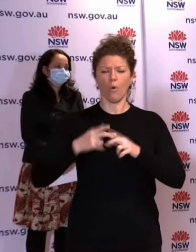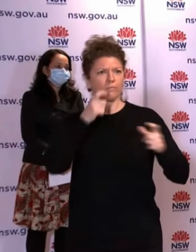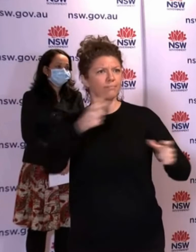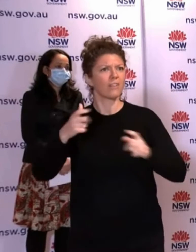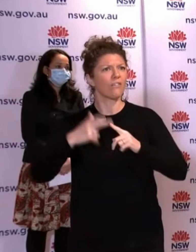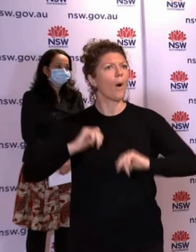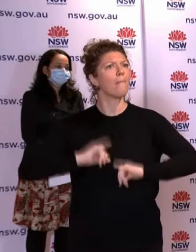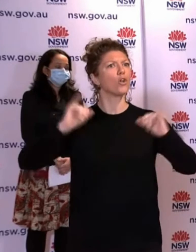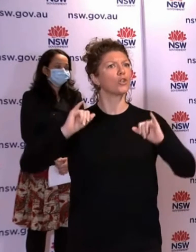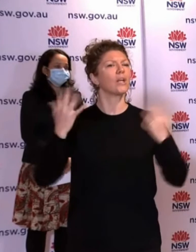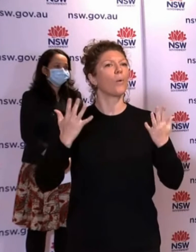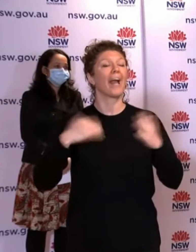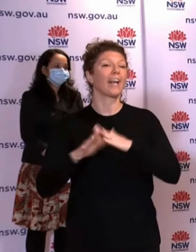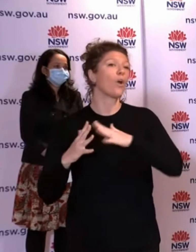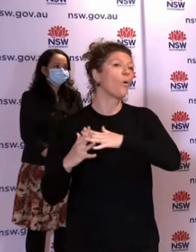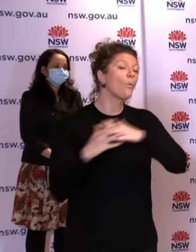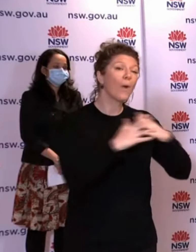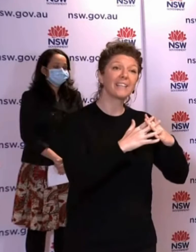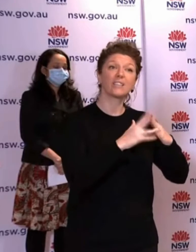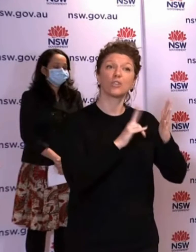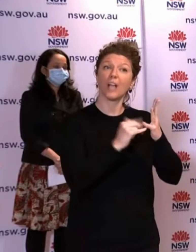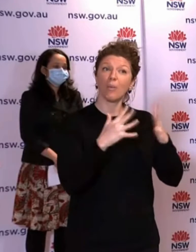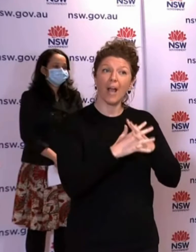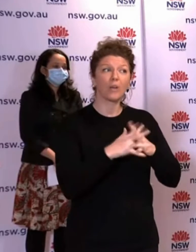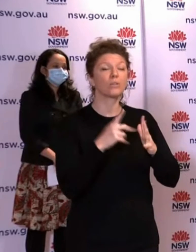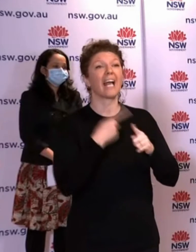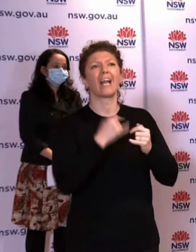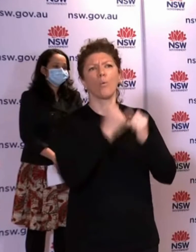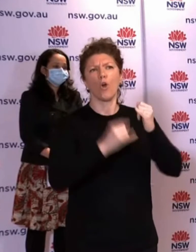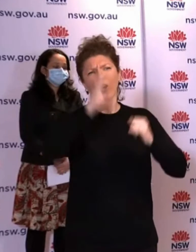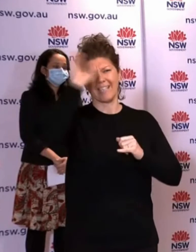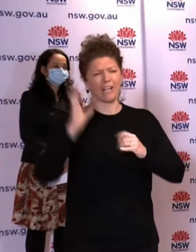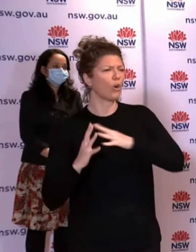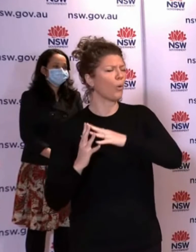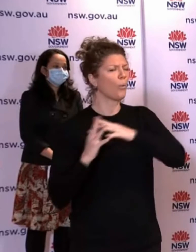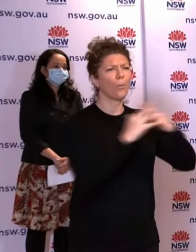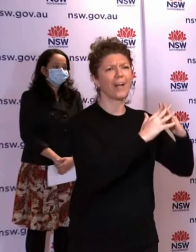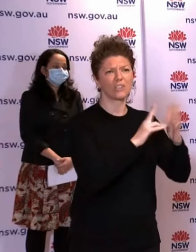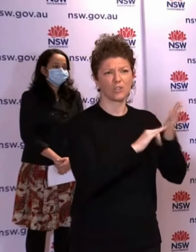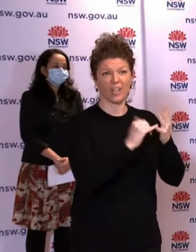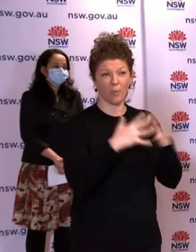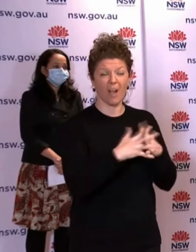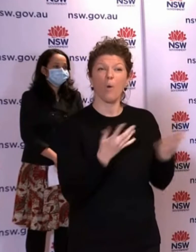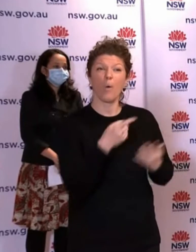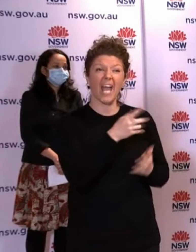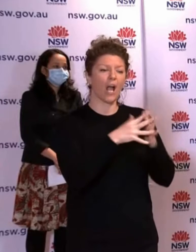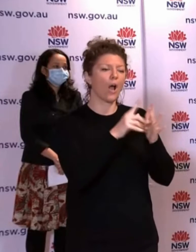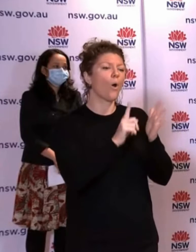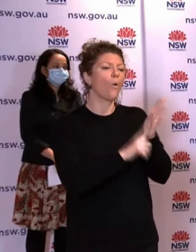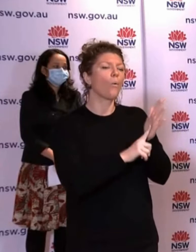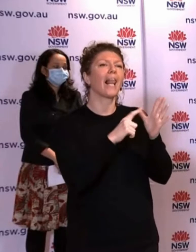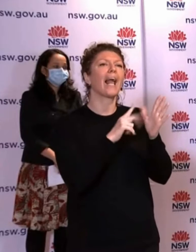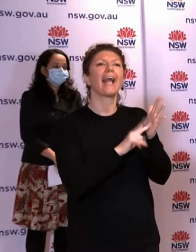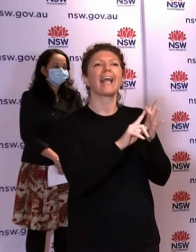and functioning well in Western and far Western New South Wales. At Wilcannia at the moment, there's a local